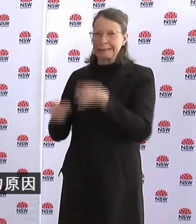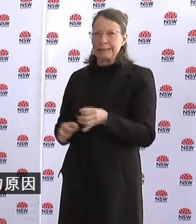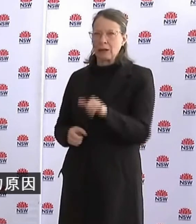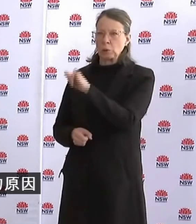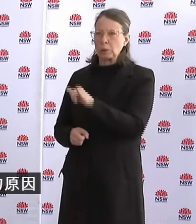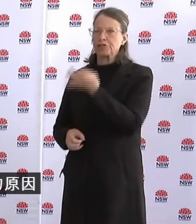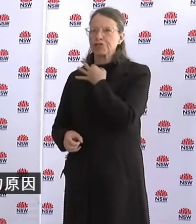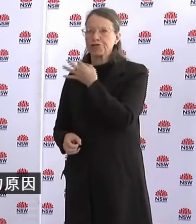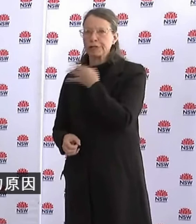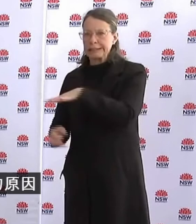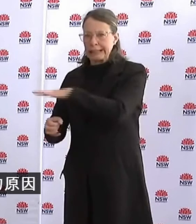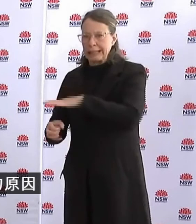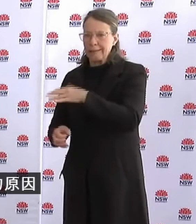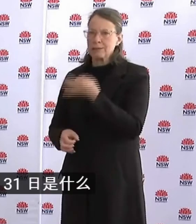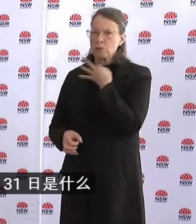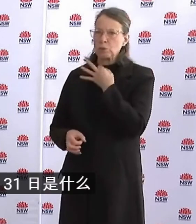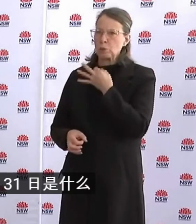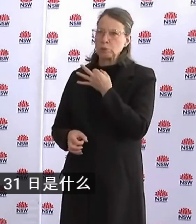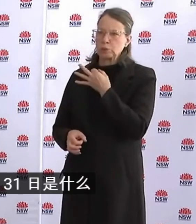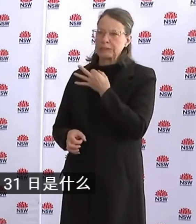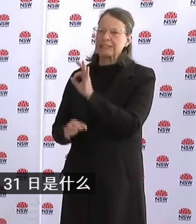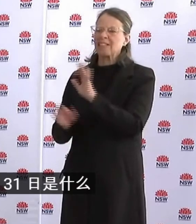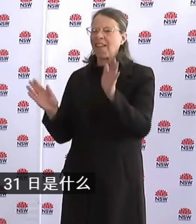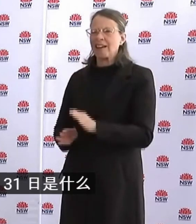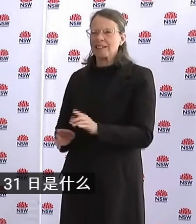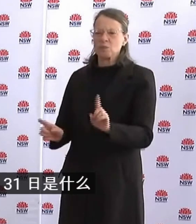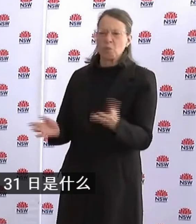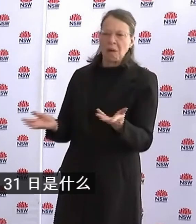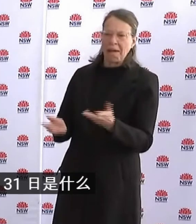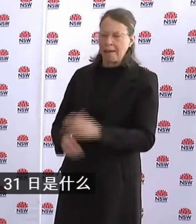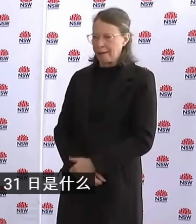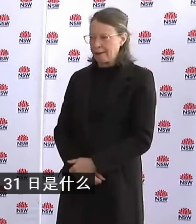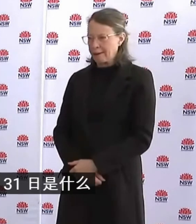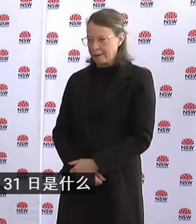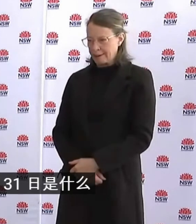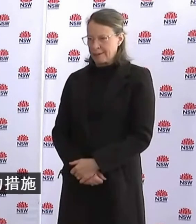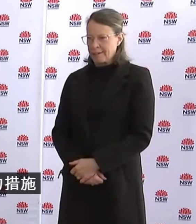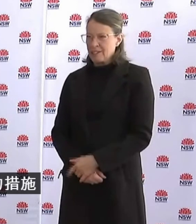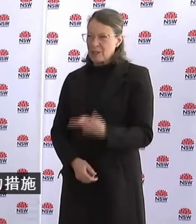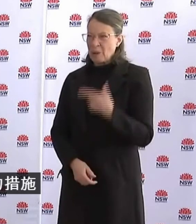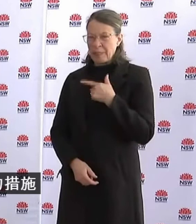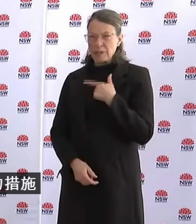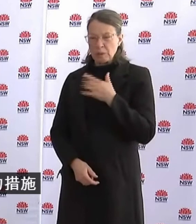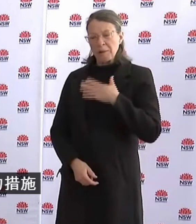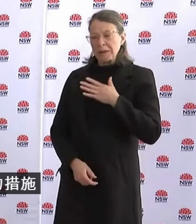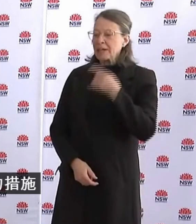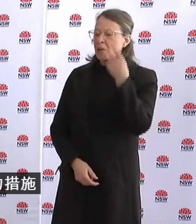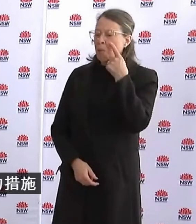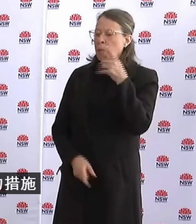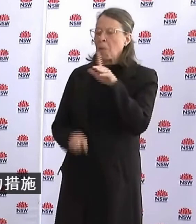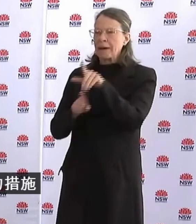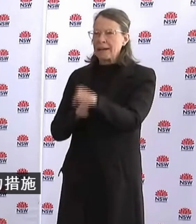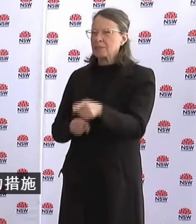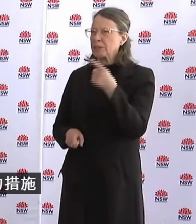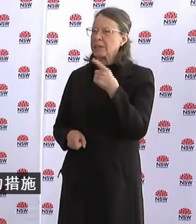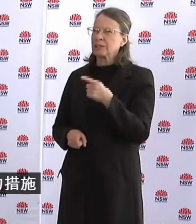look forward to coming back around this time next week to give the community certainty on what July 31 looks like. But please know